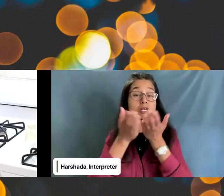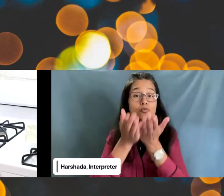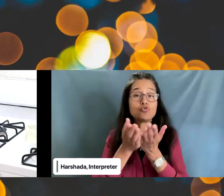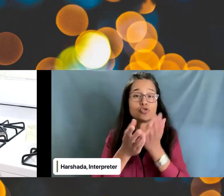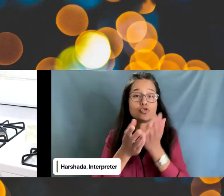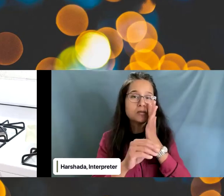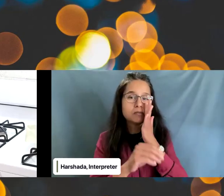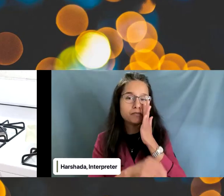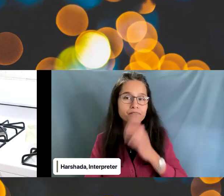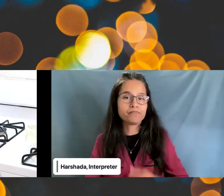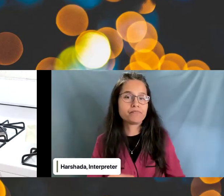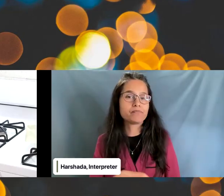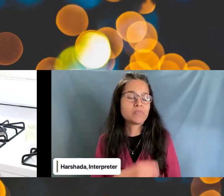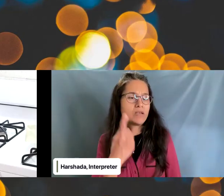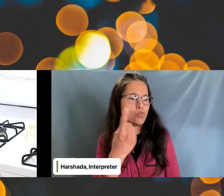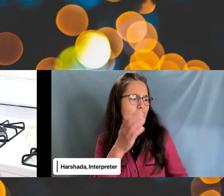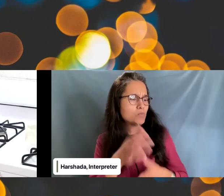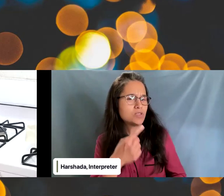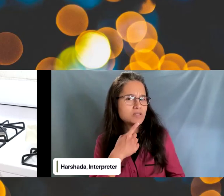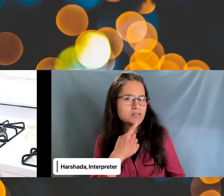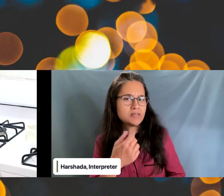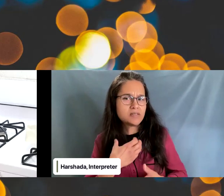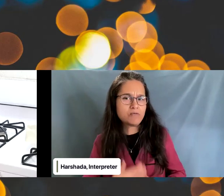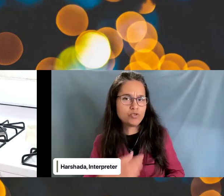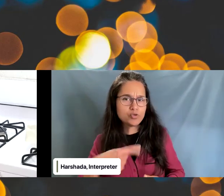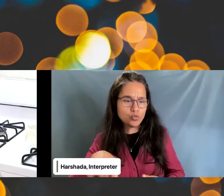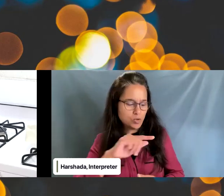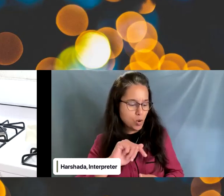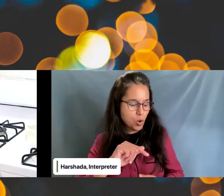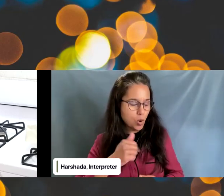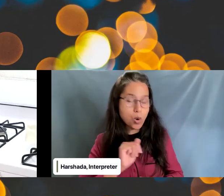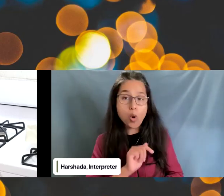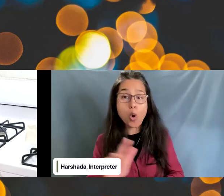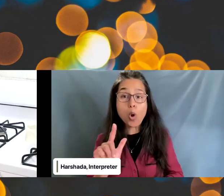"Lucius is alive on our dream ship." And we all go, "Oh."